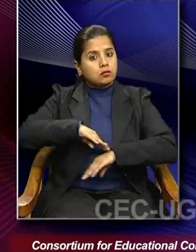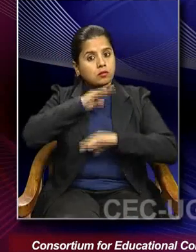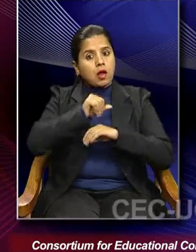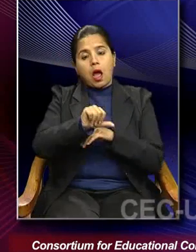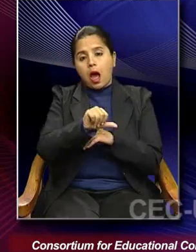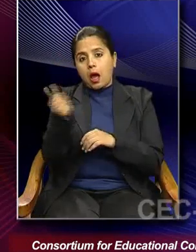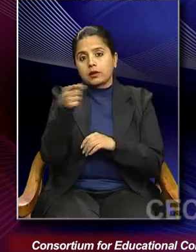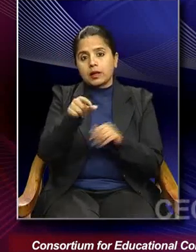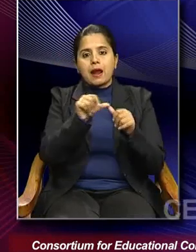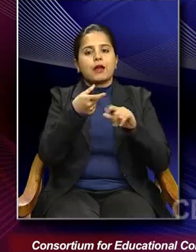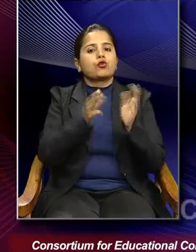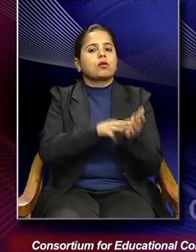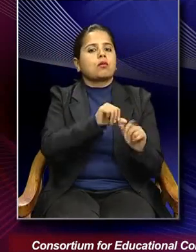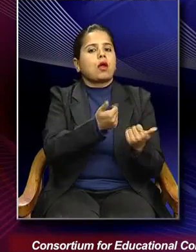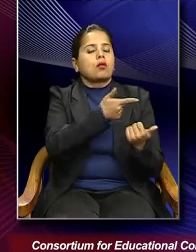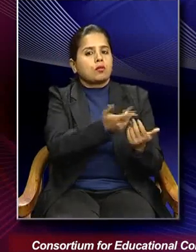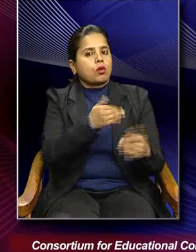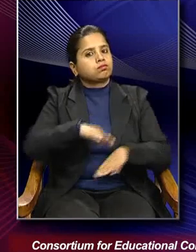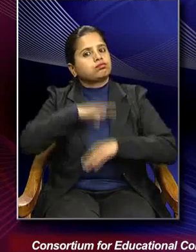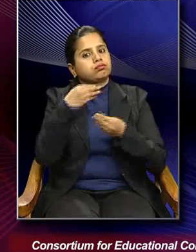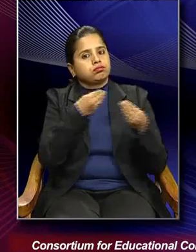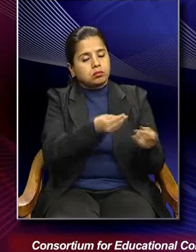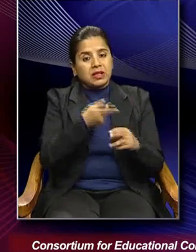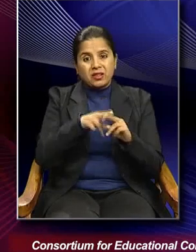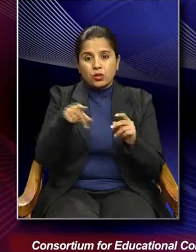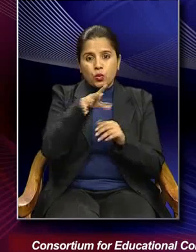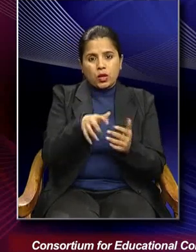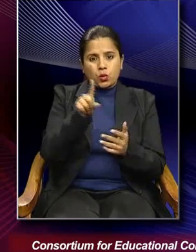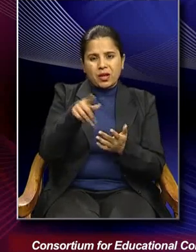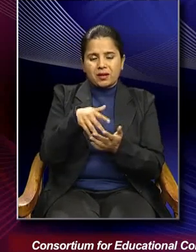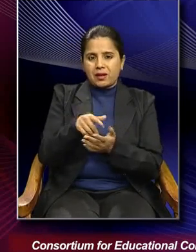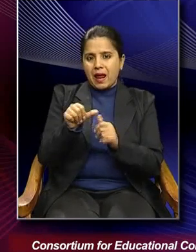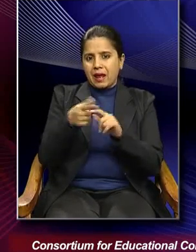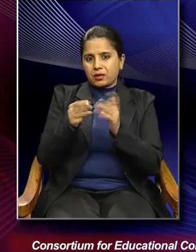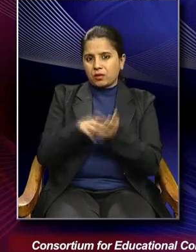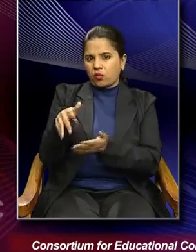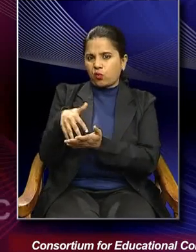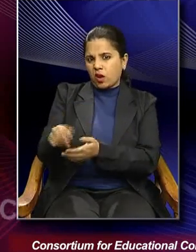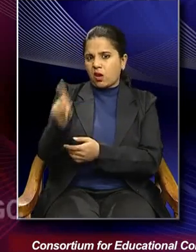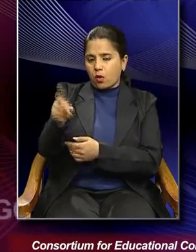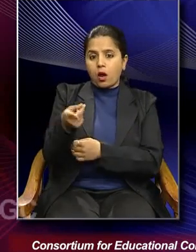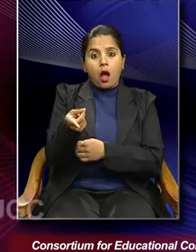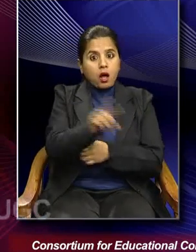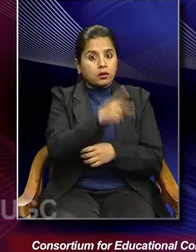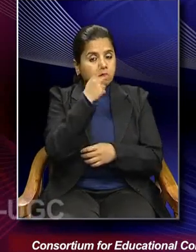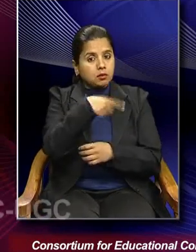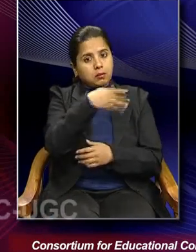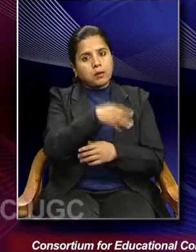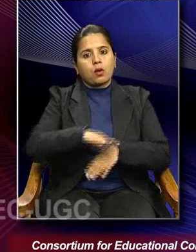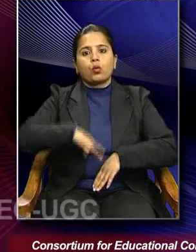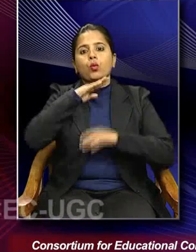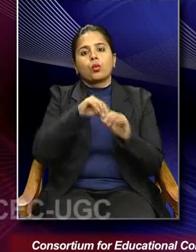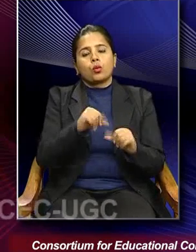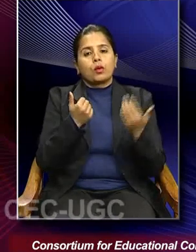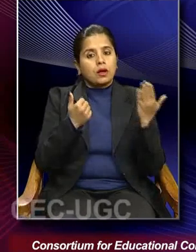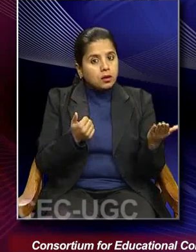other axioms. So, if you try to weaken one axiom, then the other axioms will be satisfied,